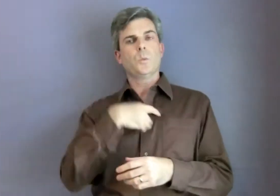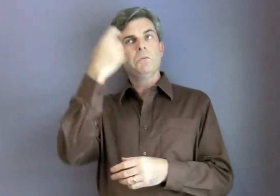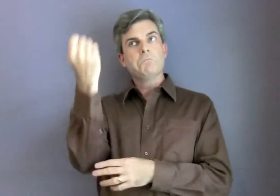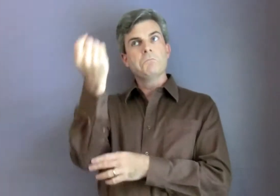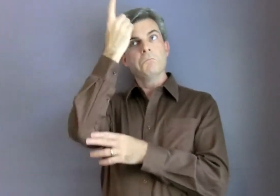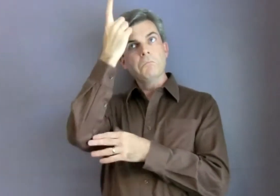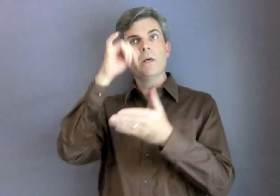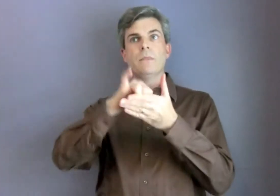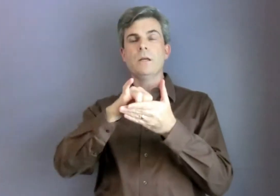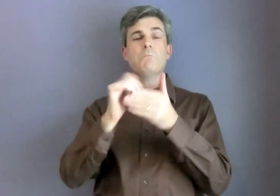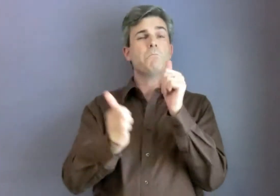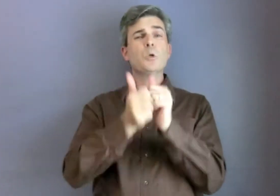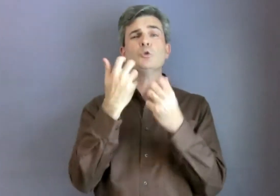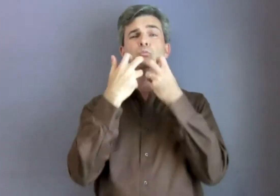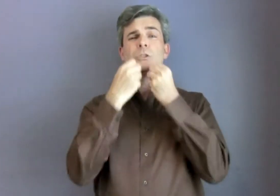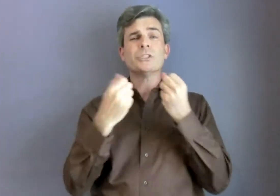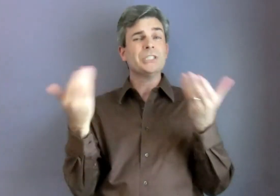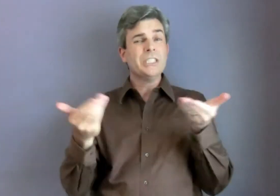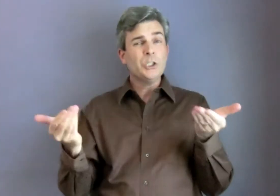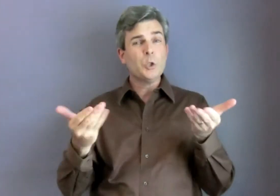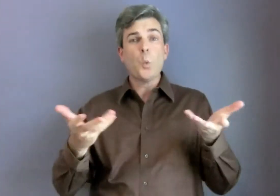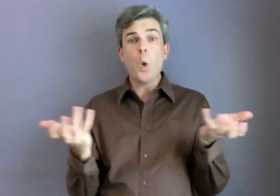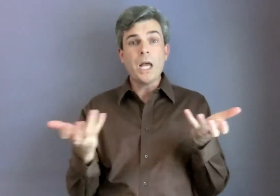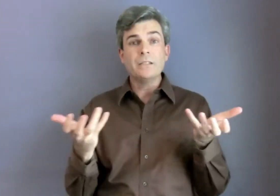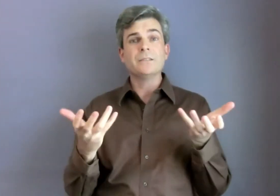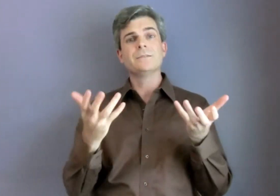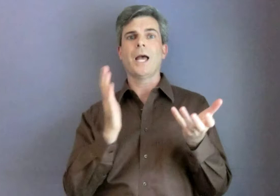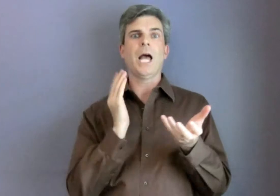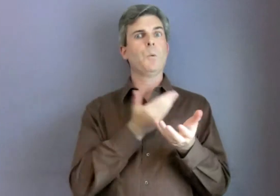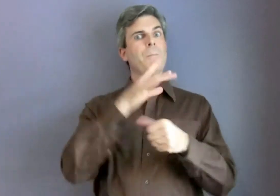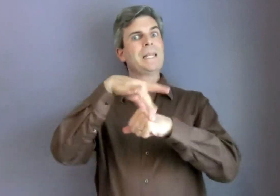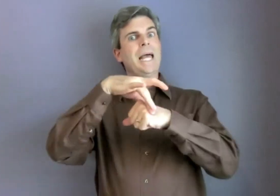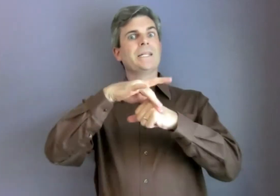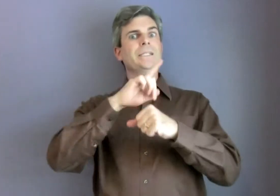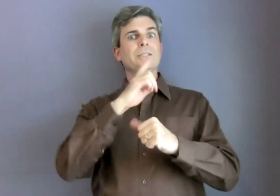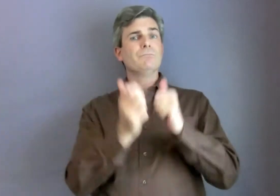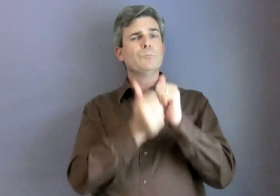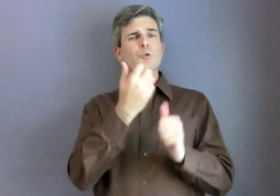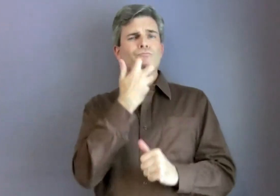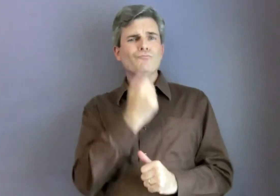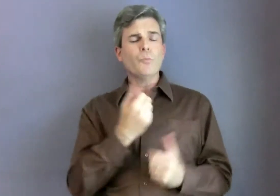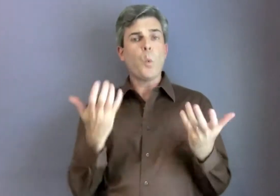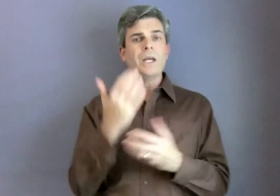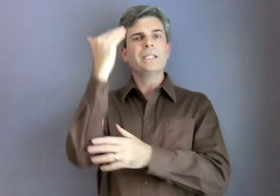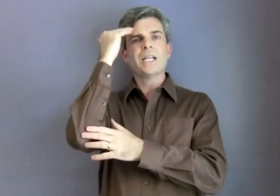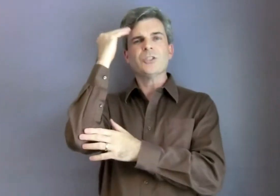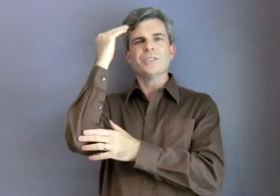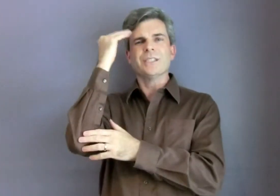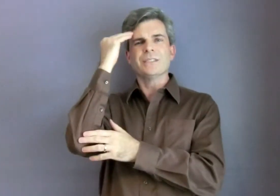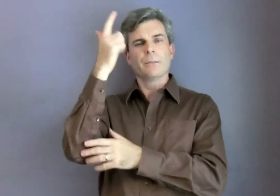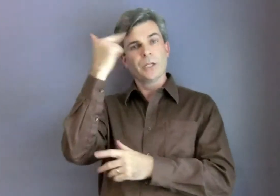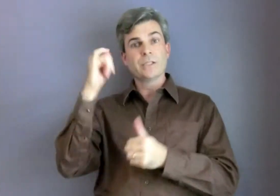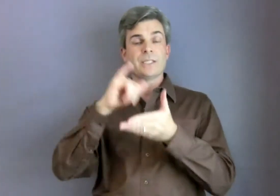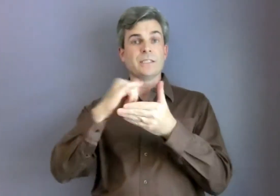planet is our consciousness, because it's the first thing we draw. We surround ourselves with images of it. It's probably the most common image on the